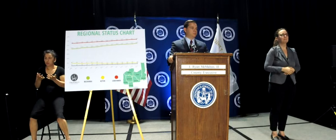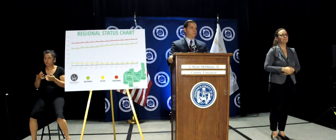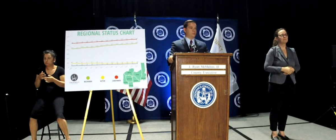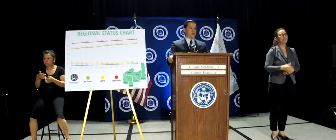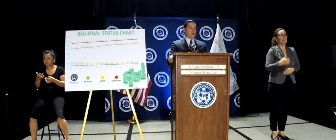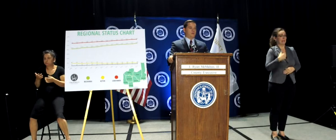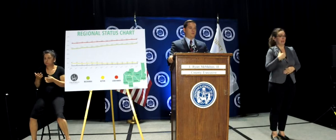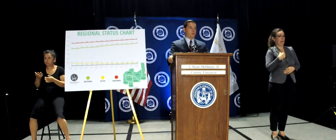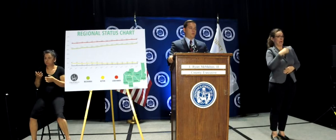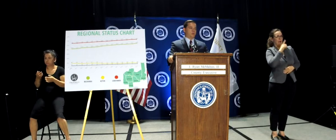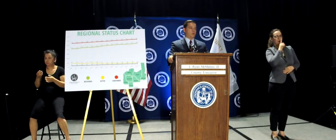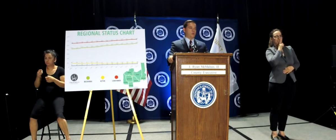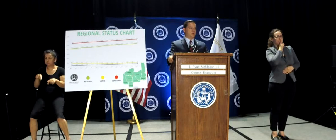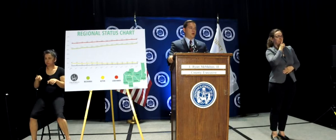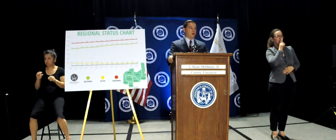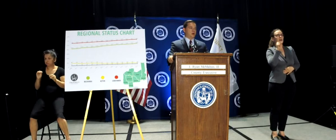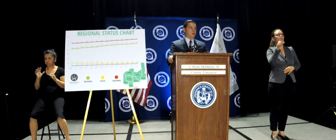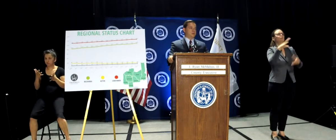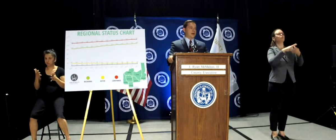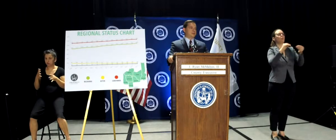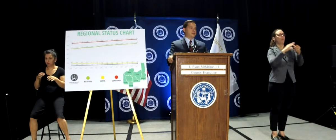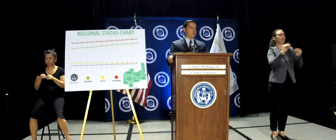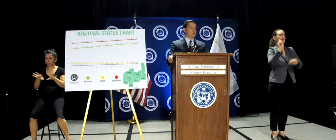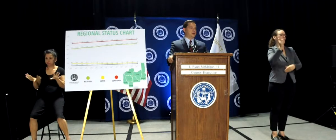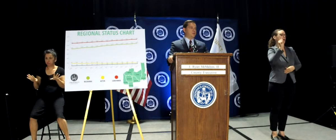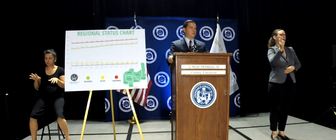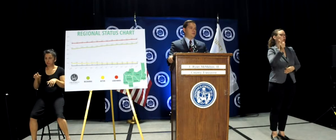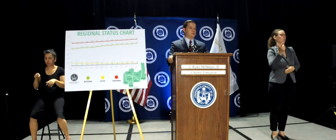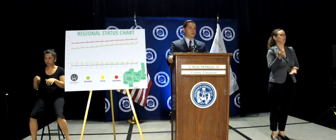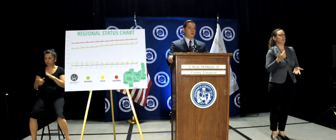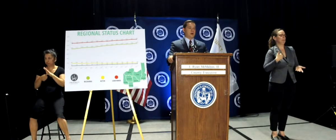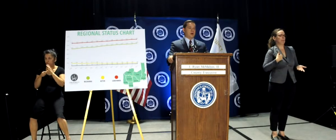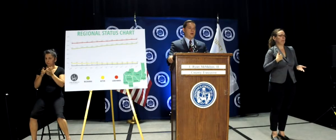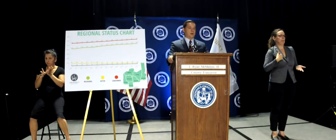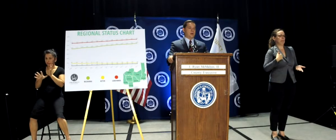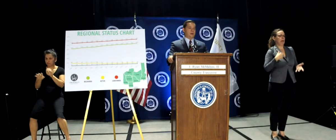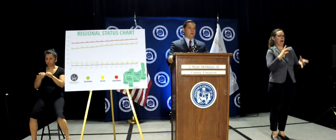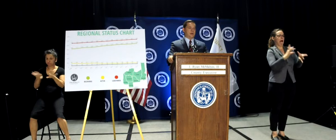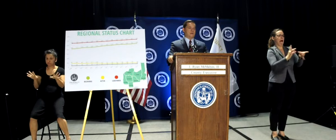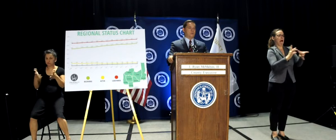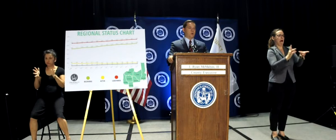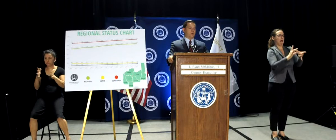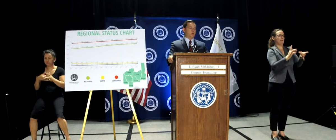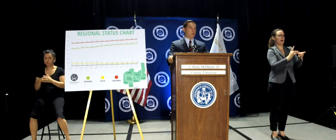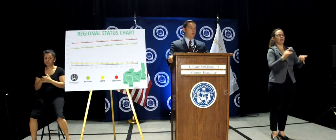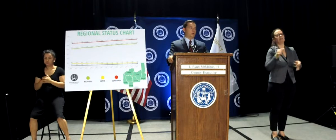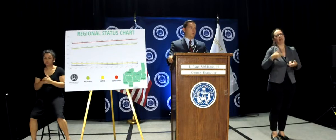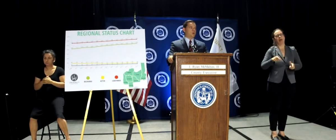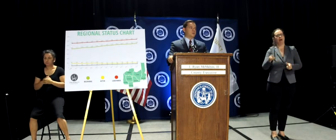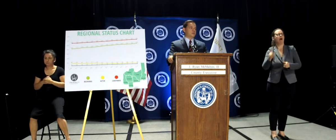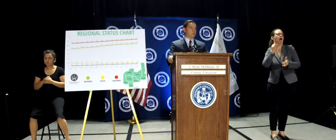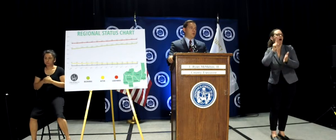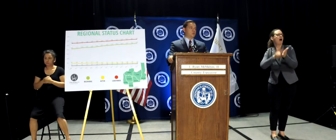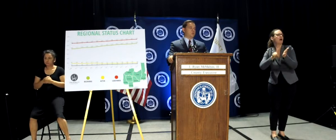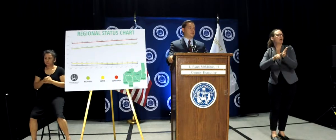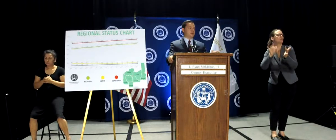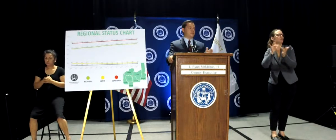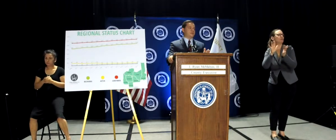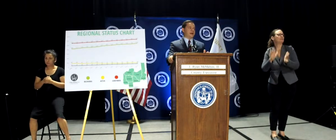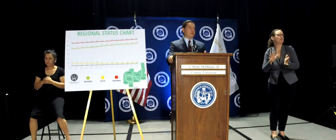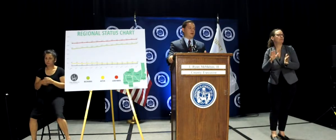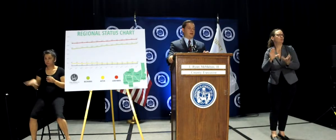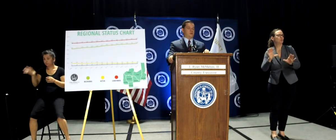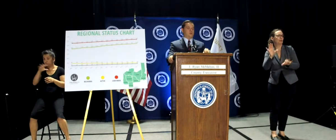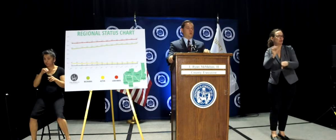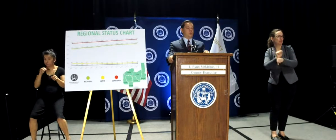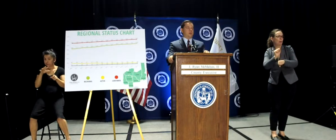not one. Very comfortable with the contact tracing efforts, and that everybody who was exposed based off